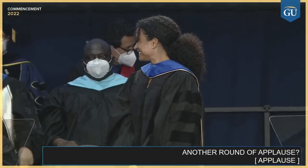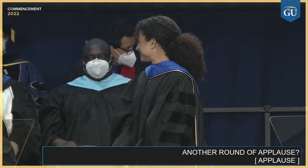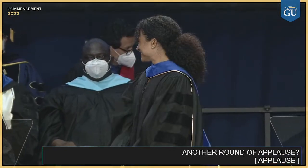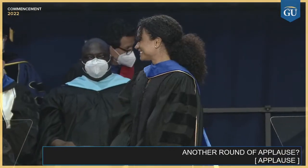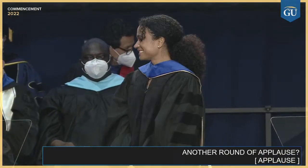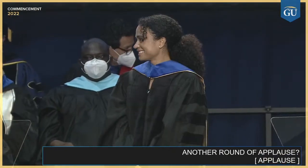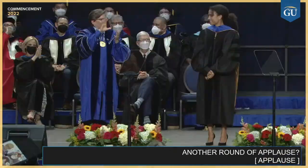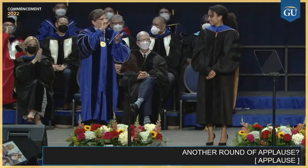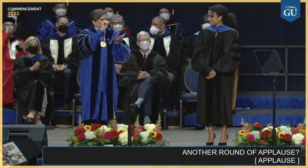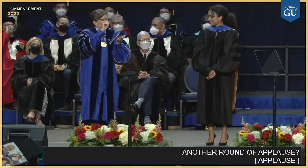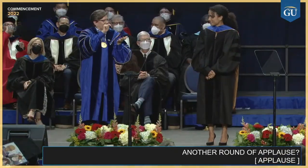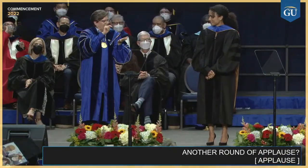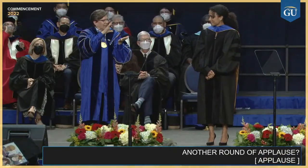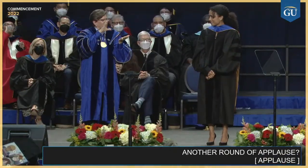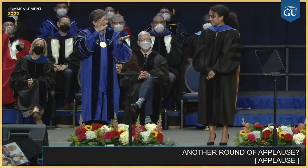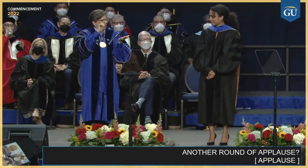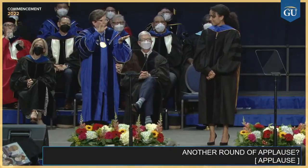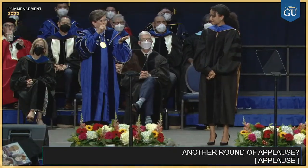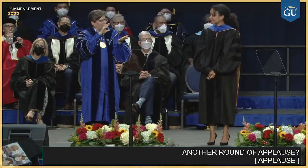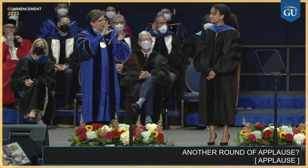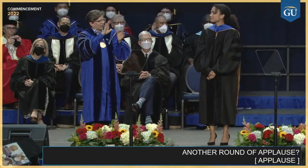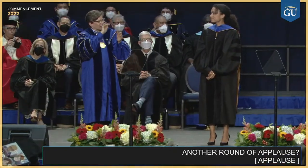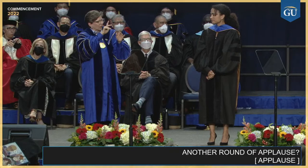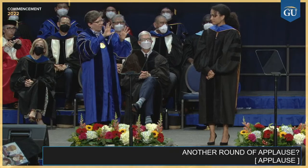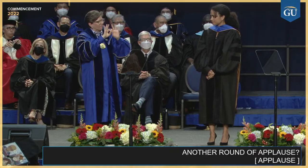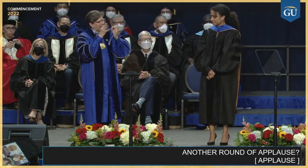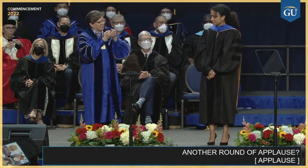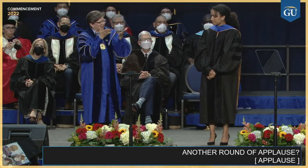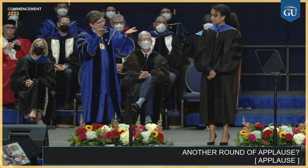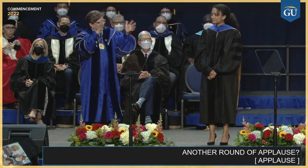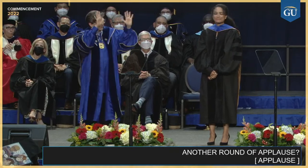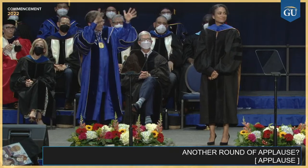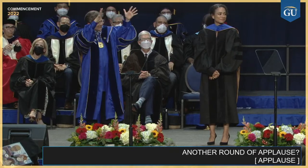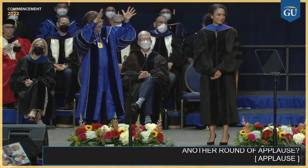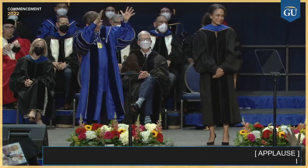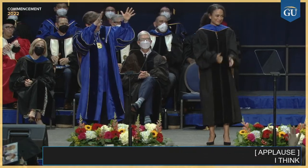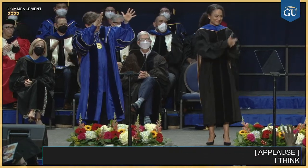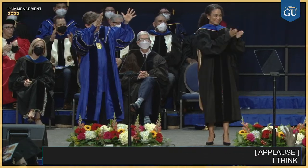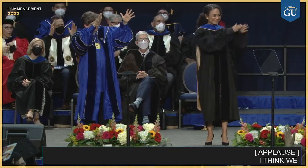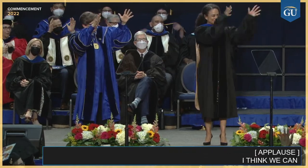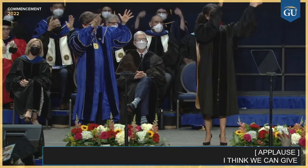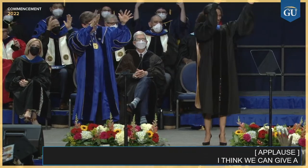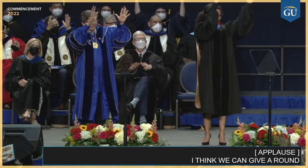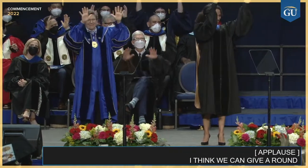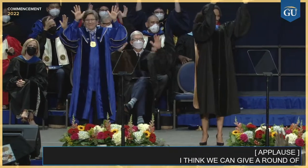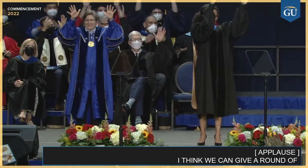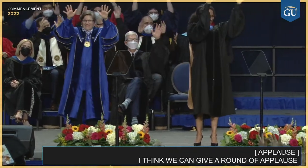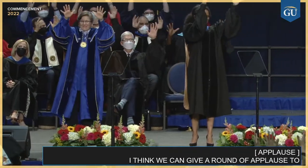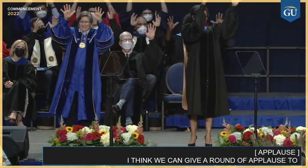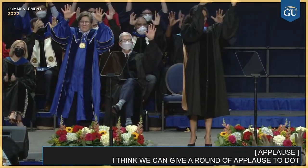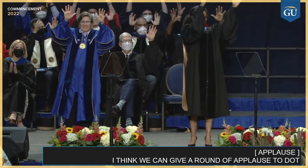You know, I think we can give a round of applause to Dot and Carl and the family members who are joining here with us today.